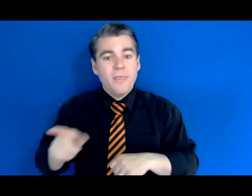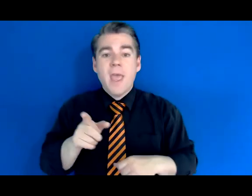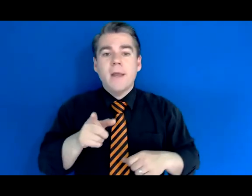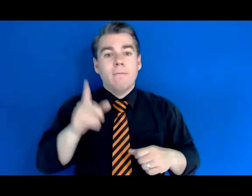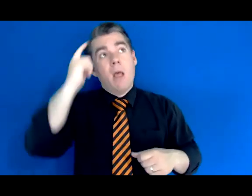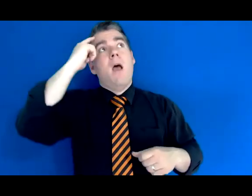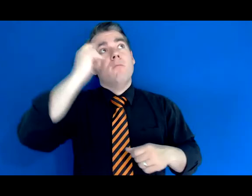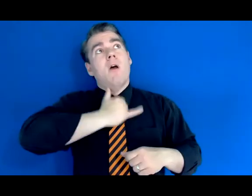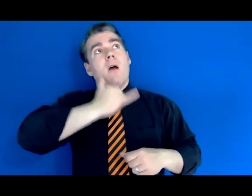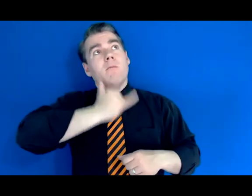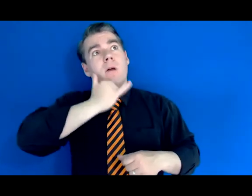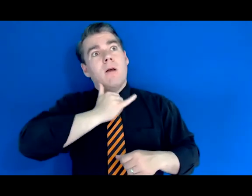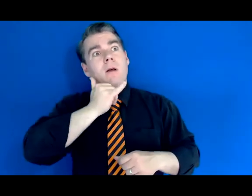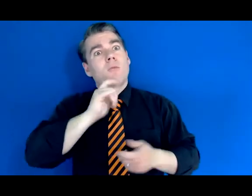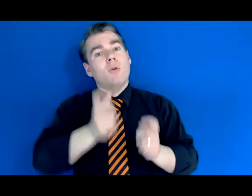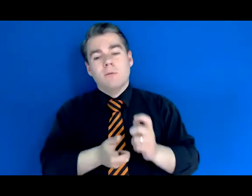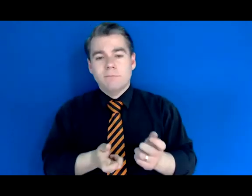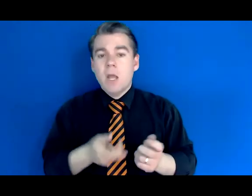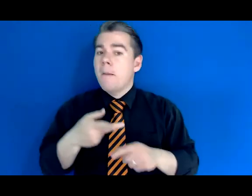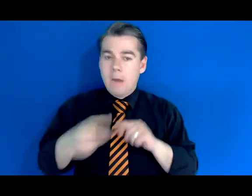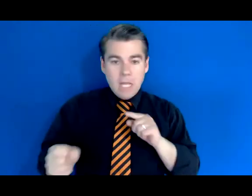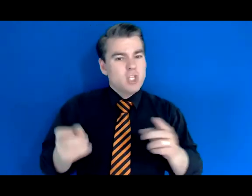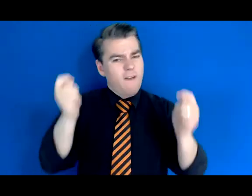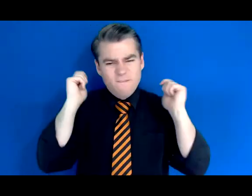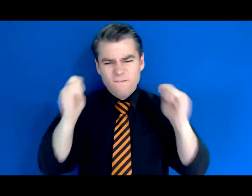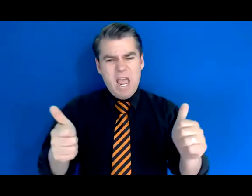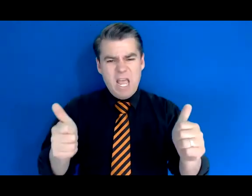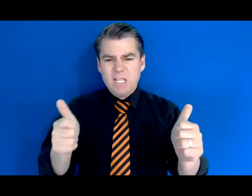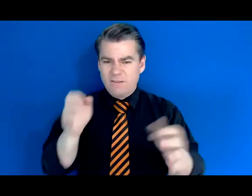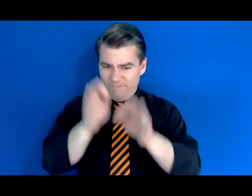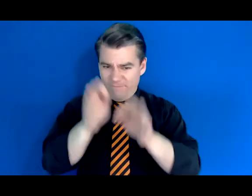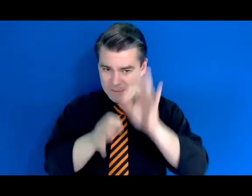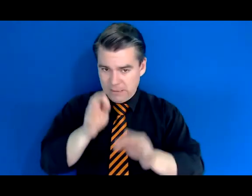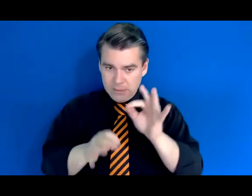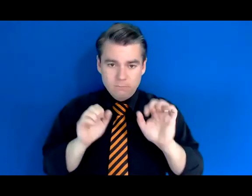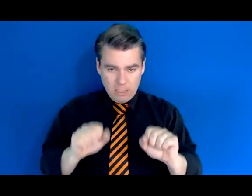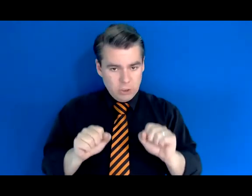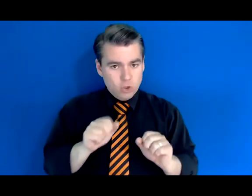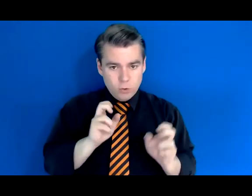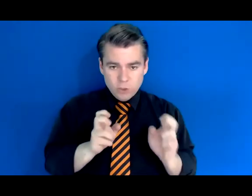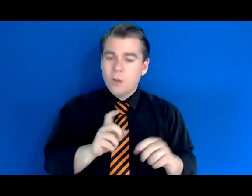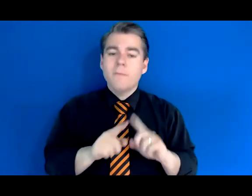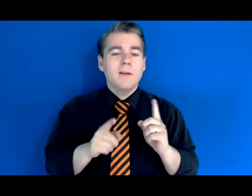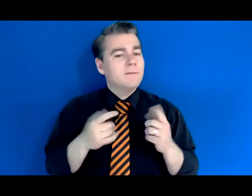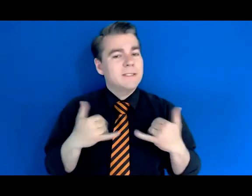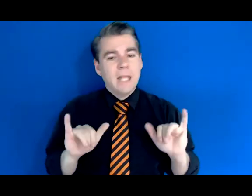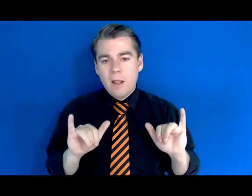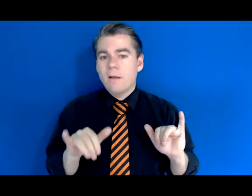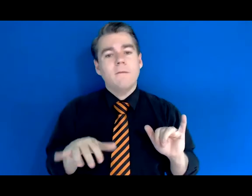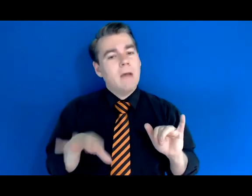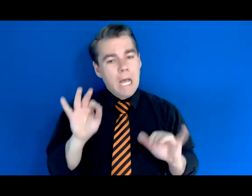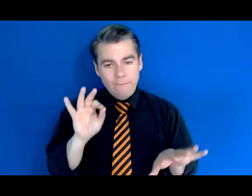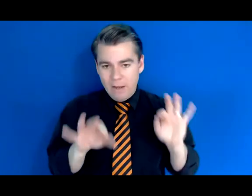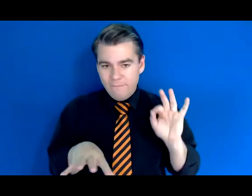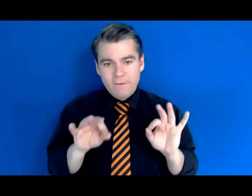in this case, Plexus acted fast to correct a potential issue. However, even today, any research will toss up the negative